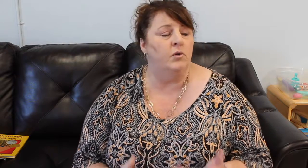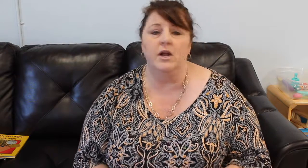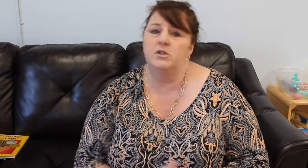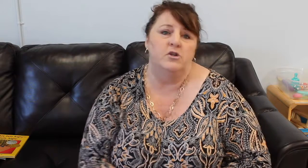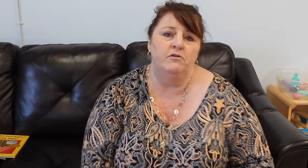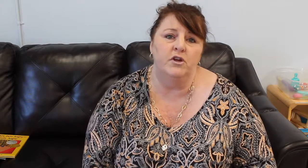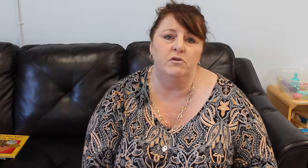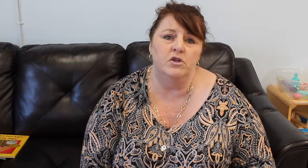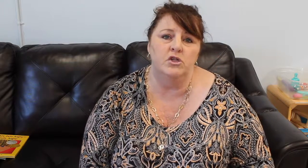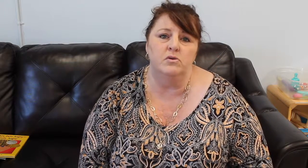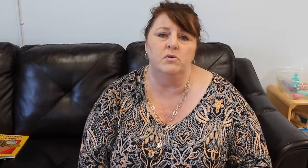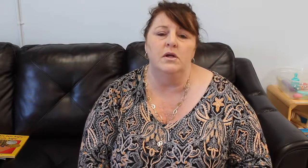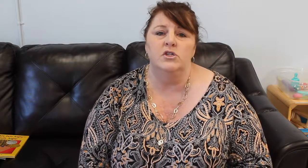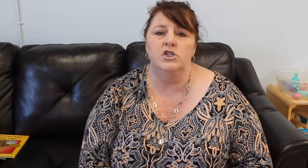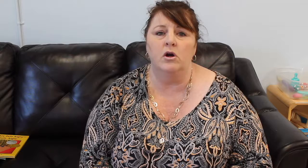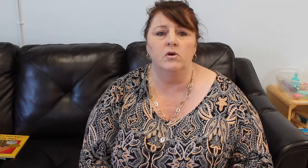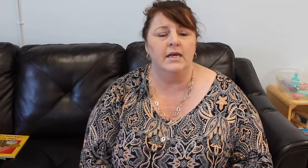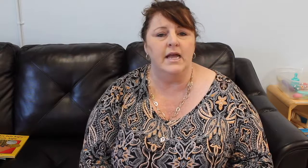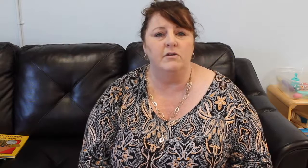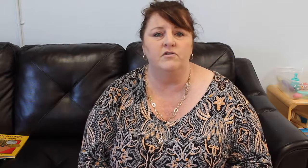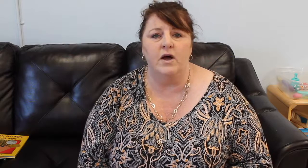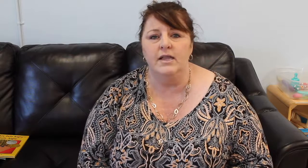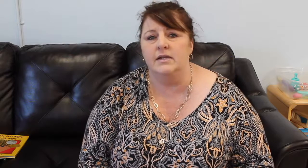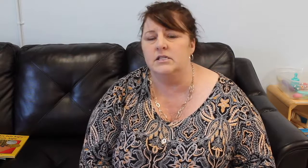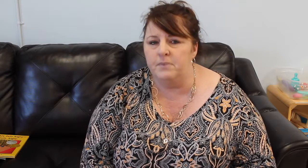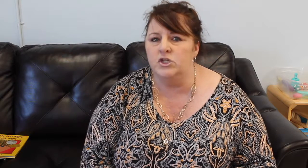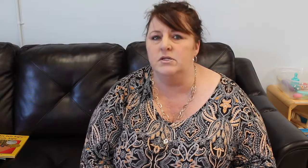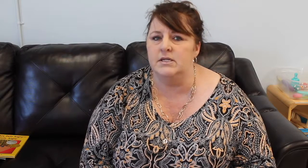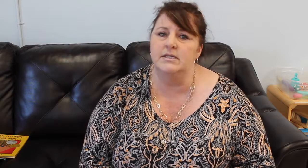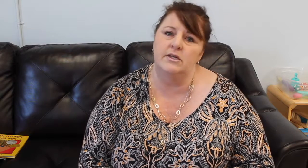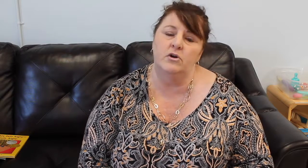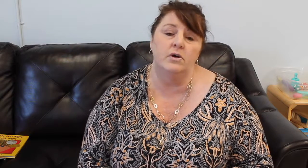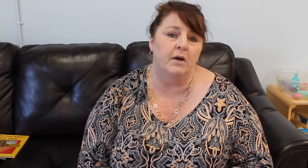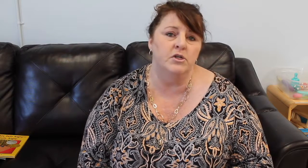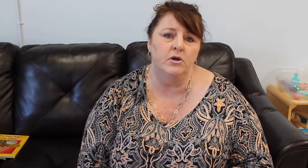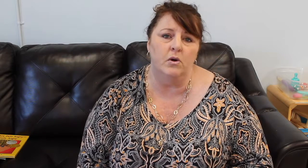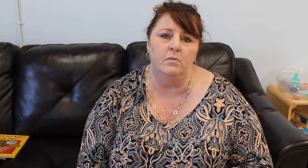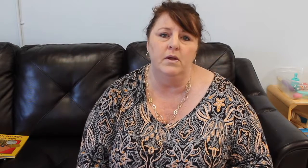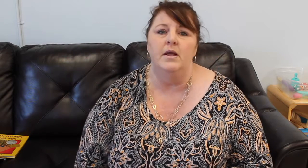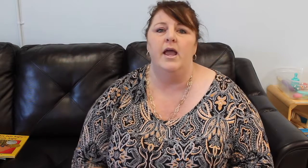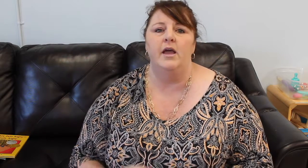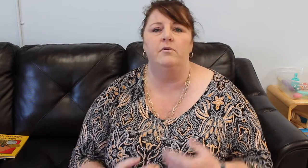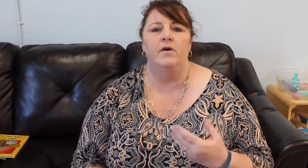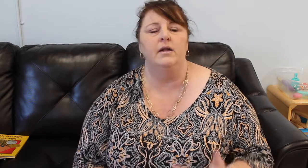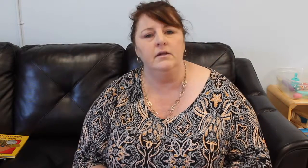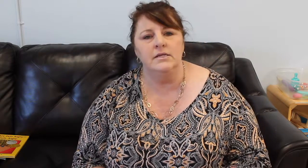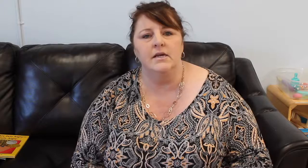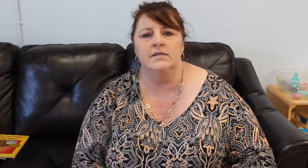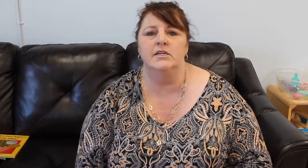great opportunity for you to start looking now to find that special teen sitter who can come into your home and provide a little TLC to